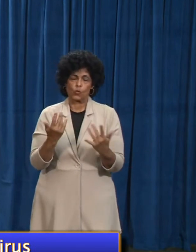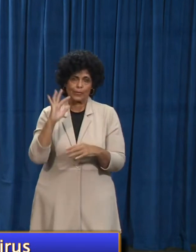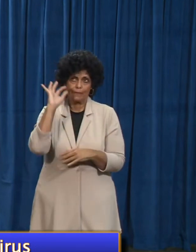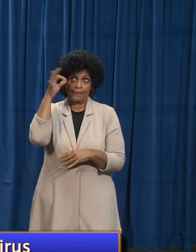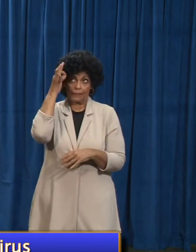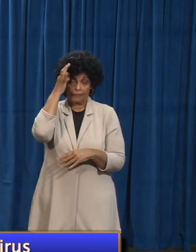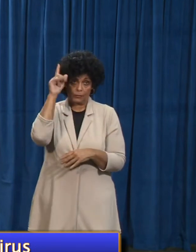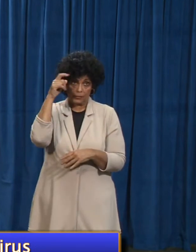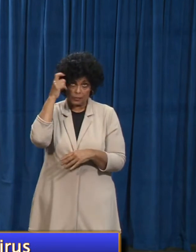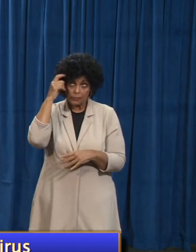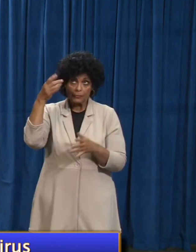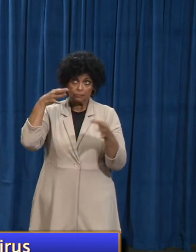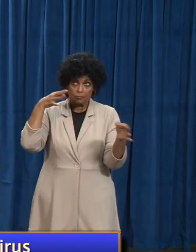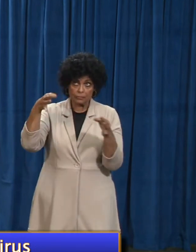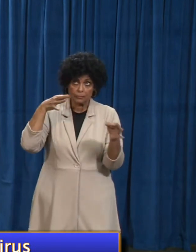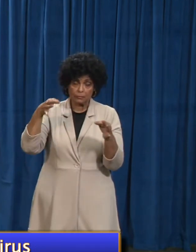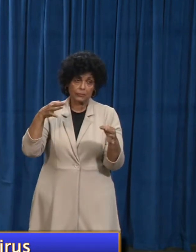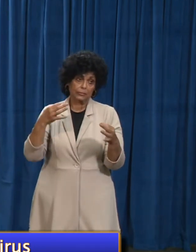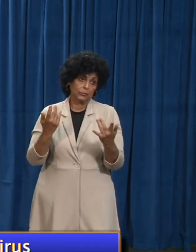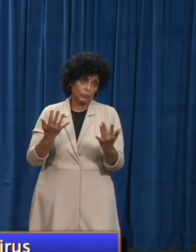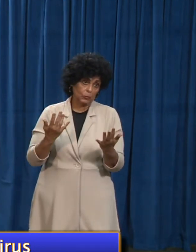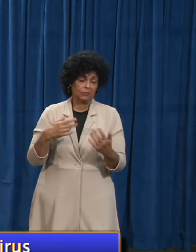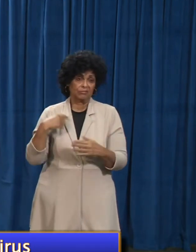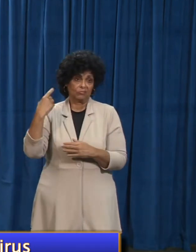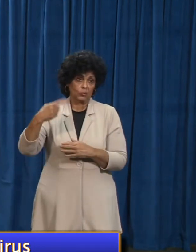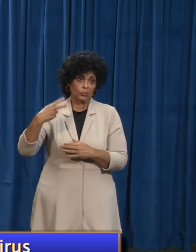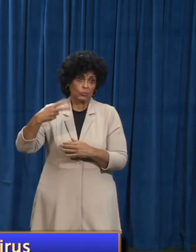government within the next few days.